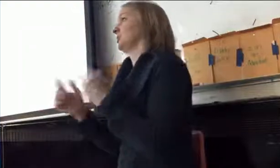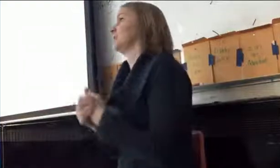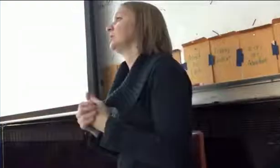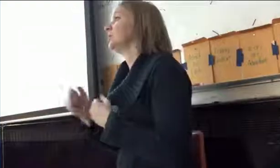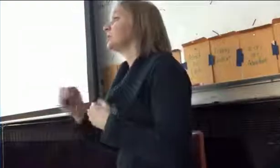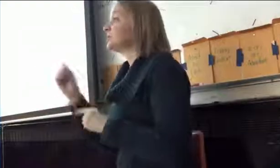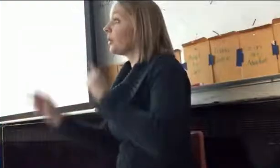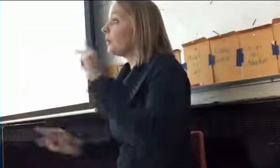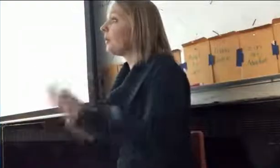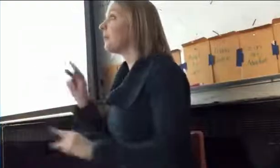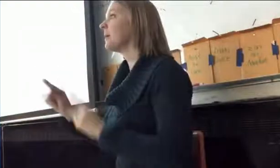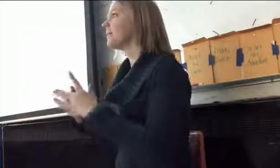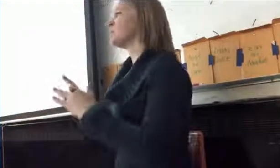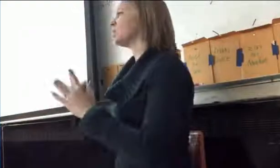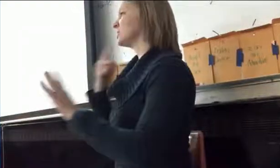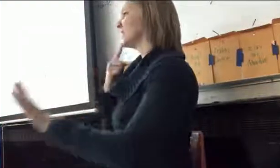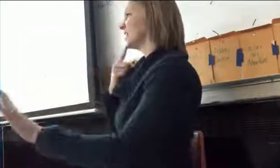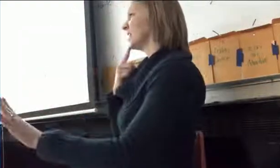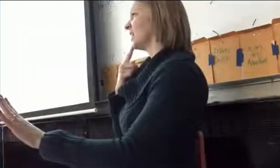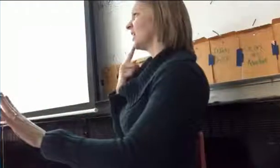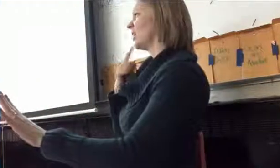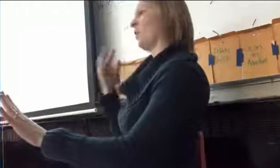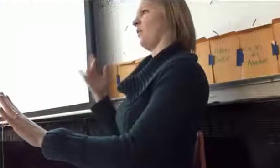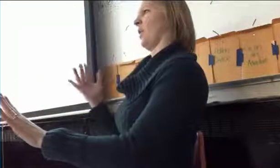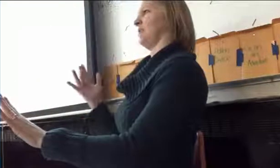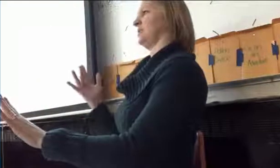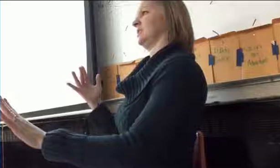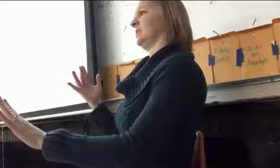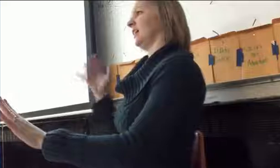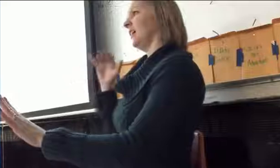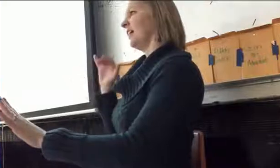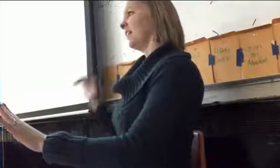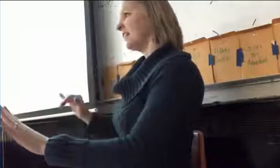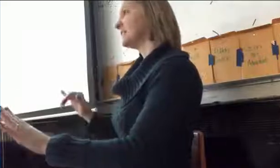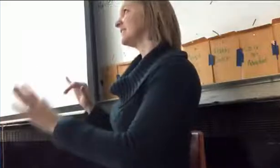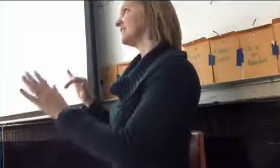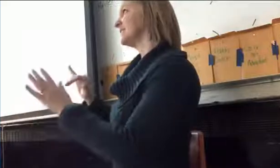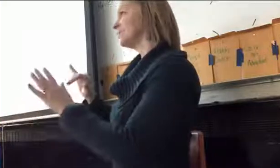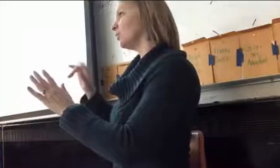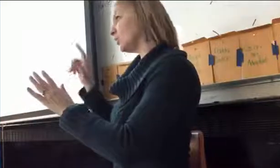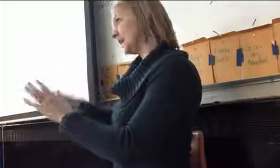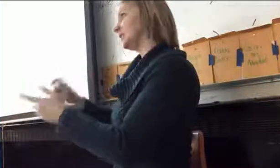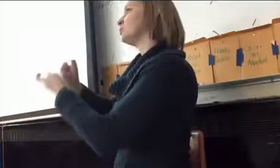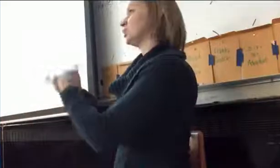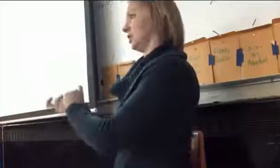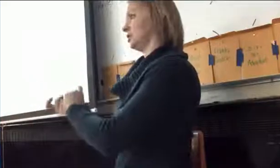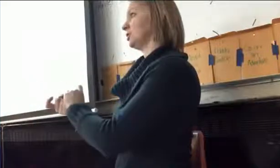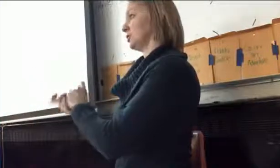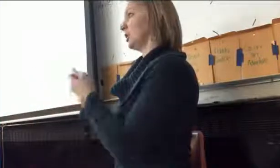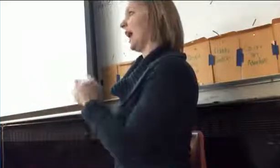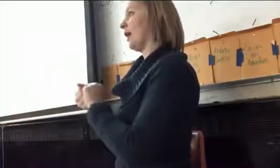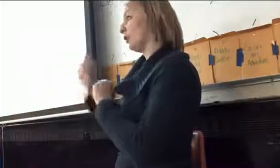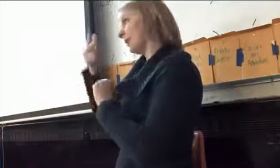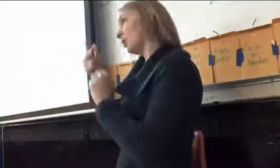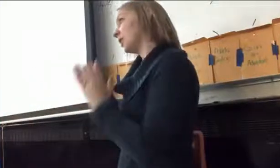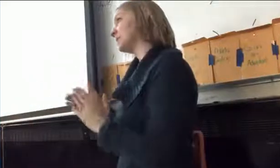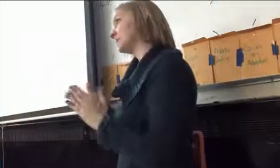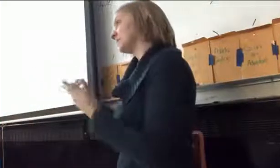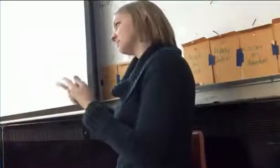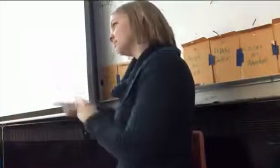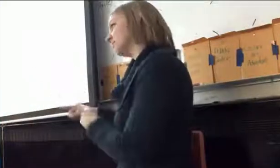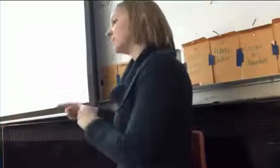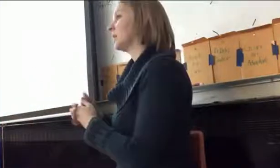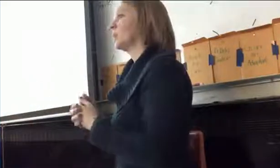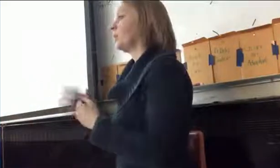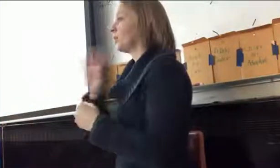so people start to say, this is going to be our calling card. This is going to be how we are going to change the way that immigrants are going to be. And we'll talk about later